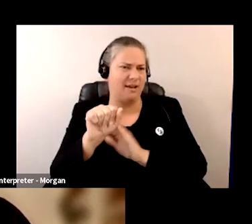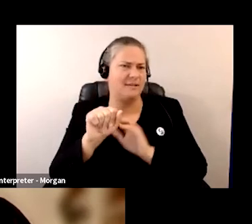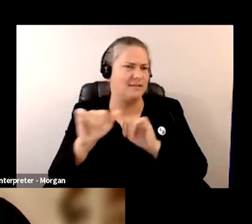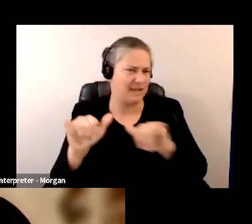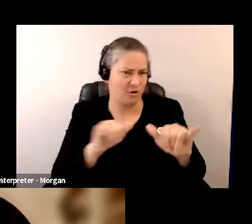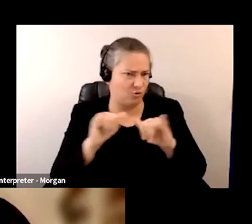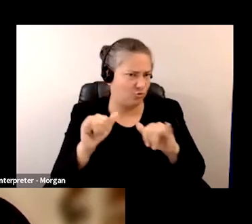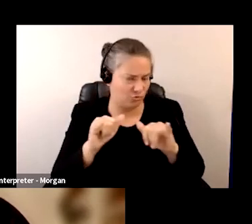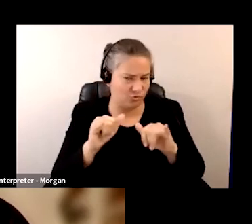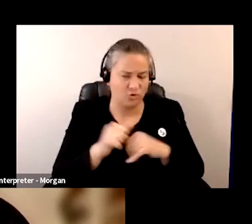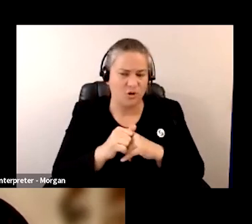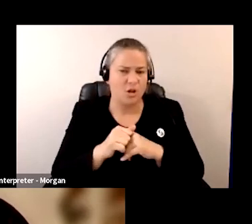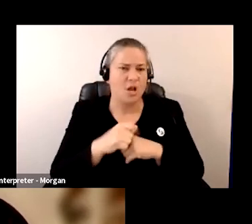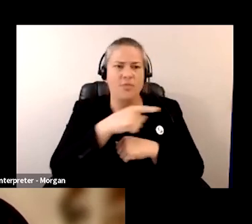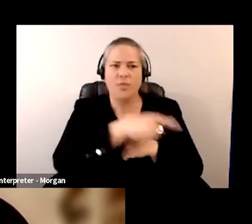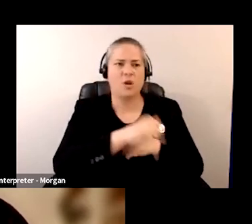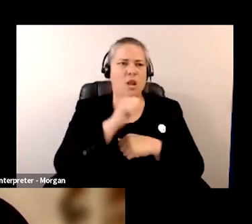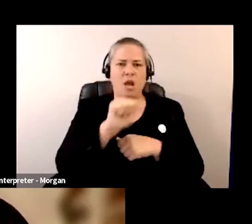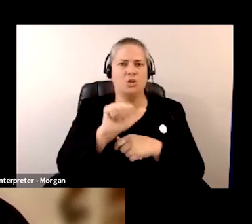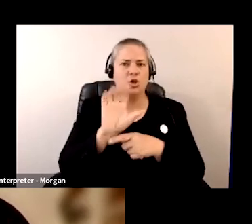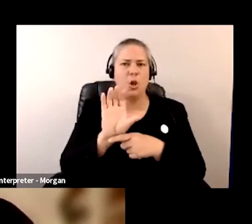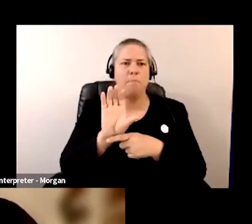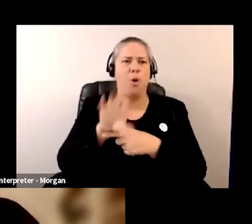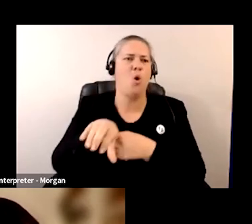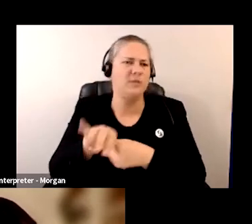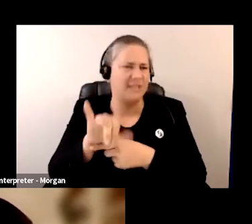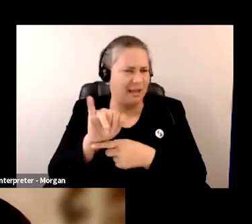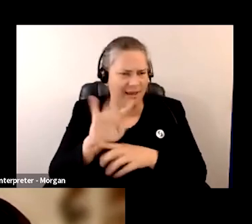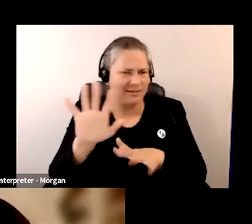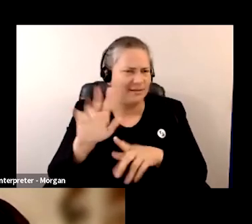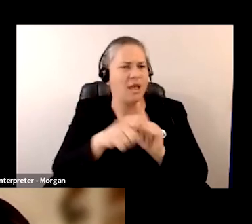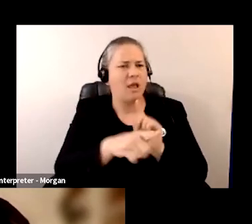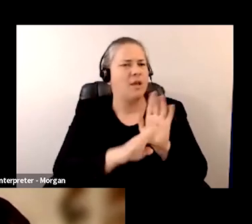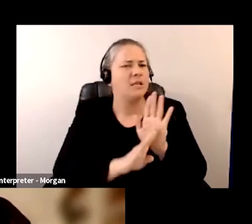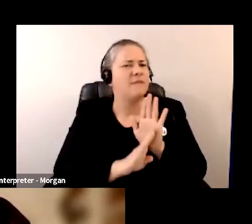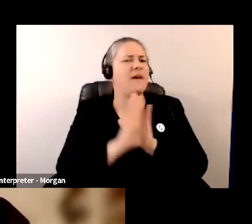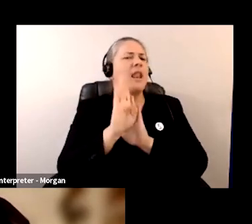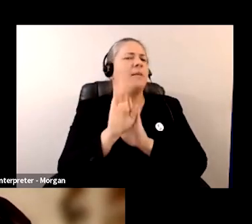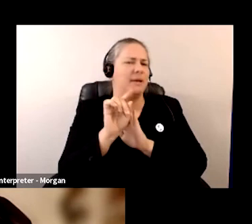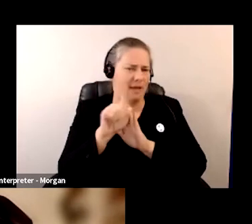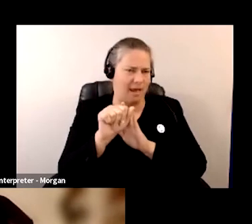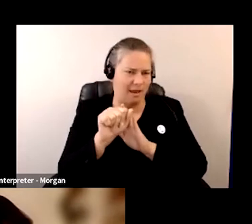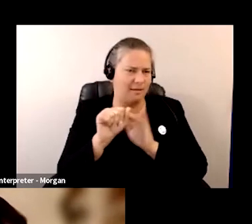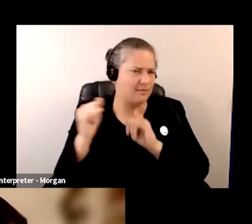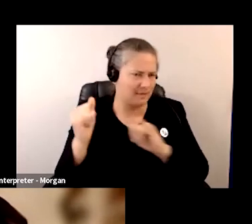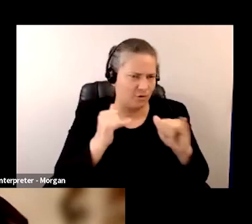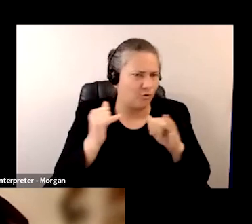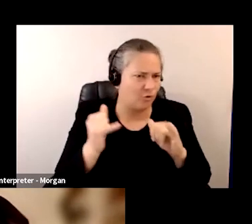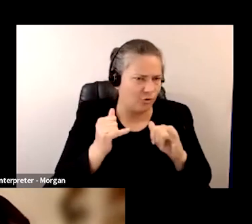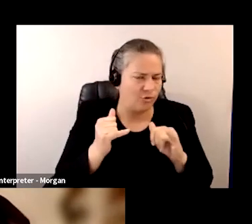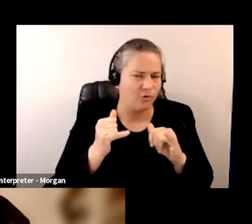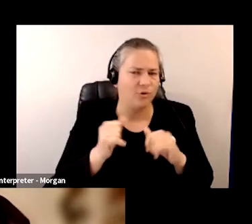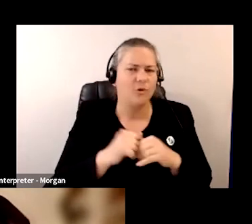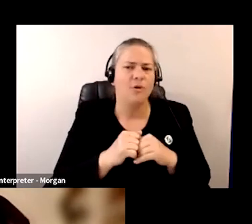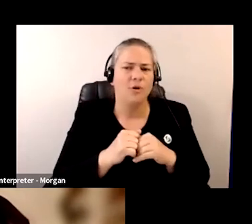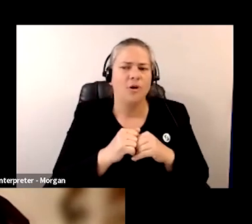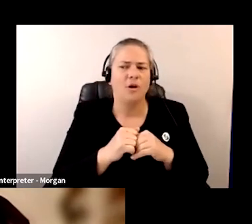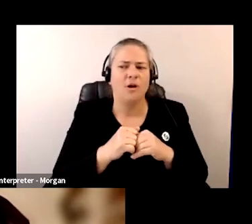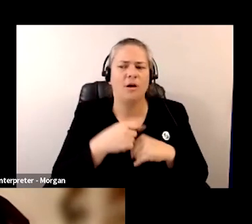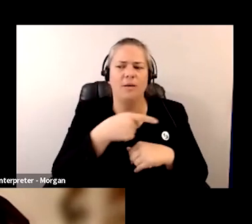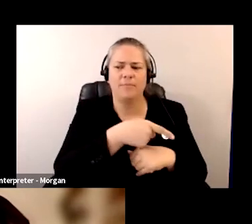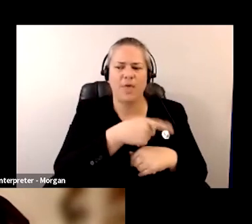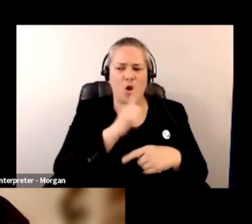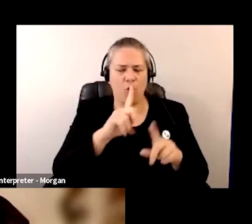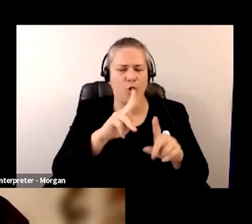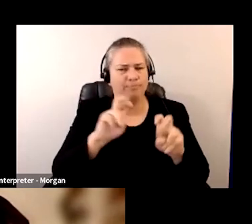cooperatively, not imposing data standards on people, but developing data standards jointly with the providers of data.